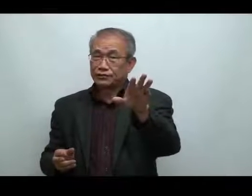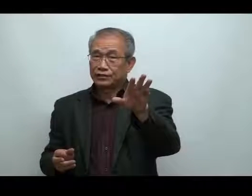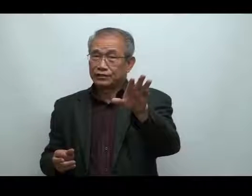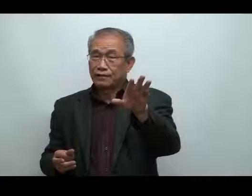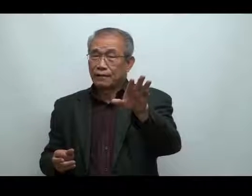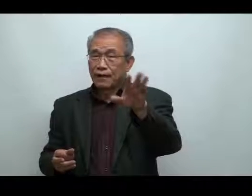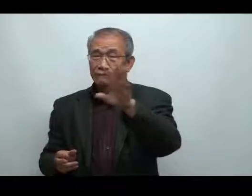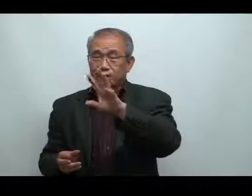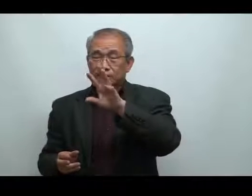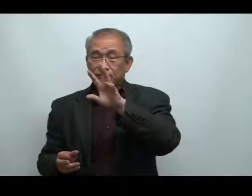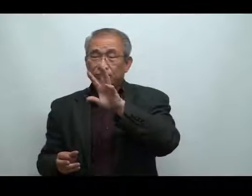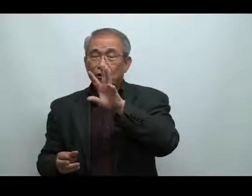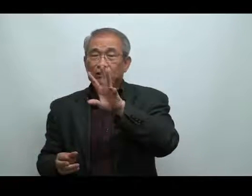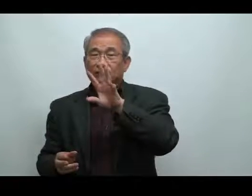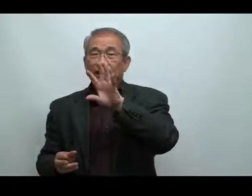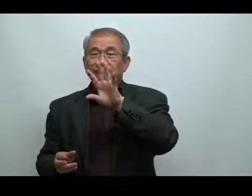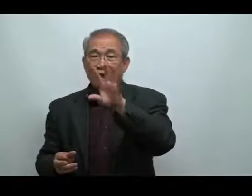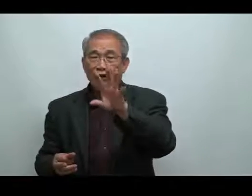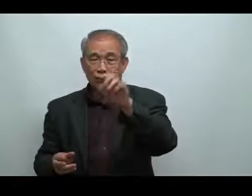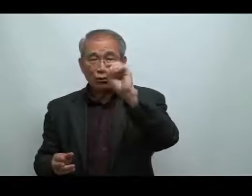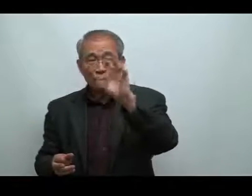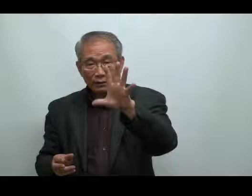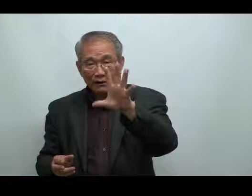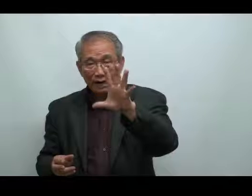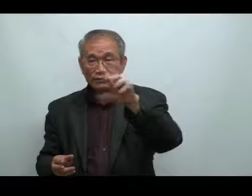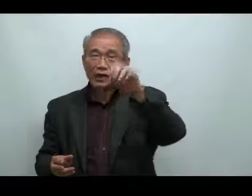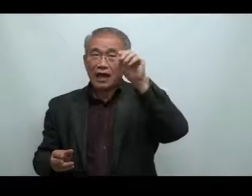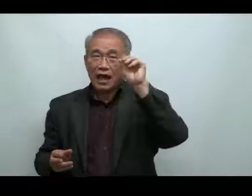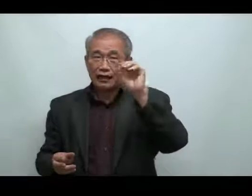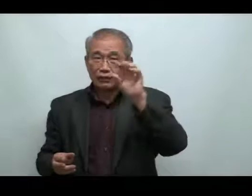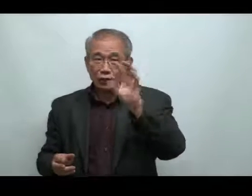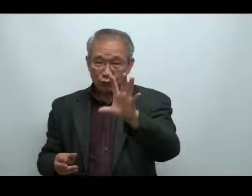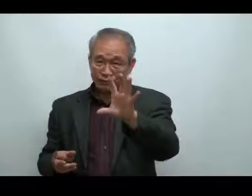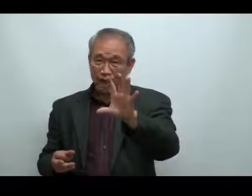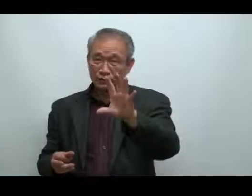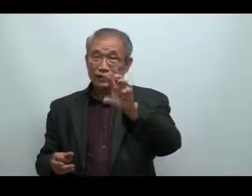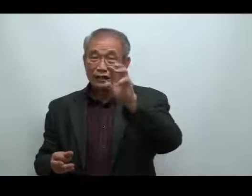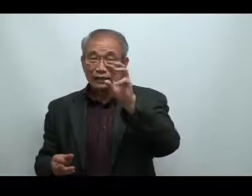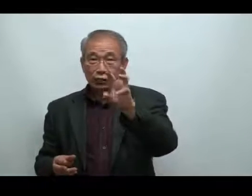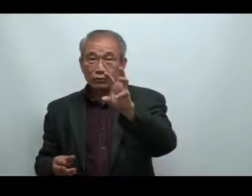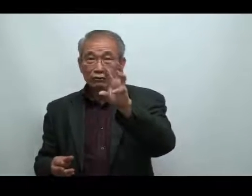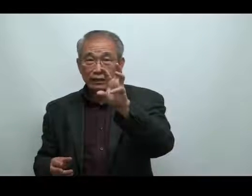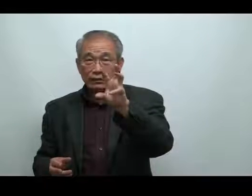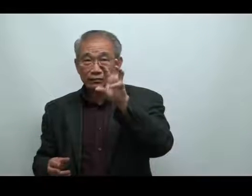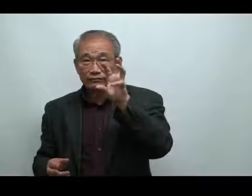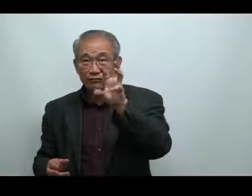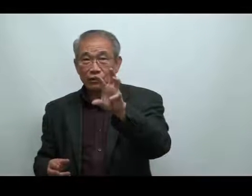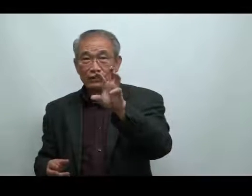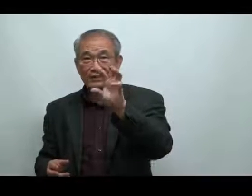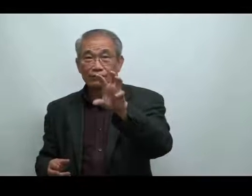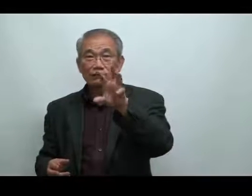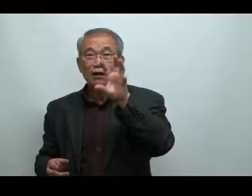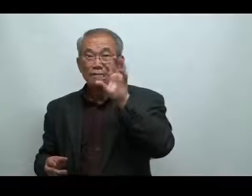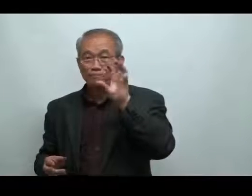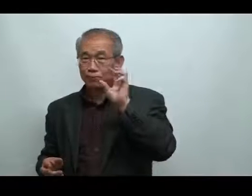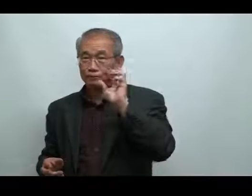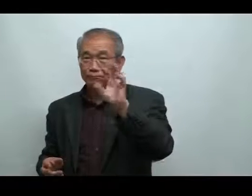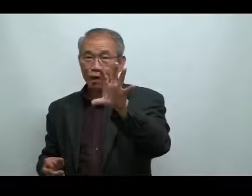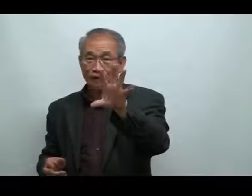consonants. We can modify vowels, open vowels and closed vowels, in order to make your song sound